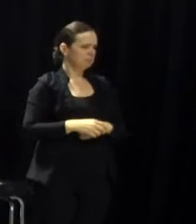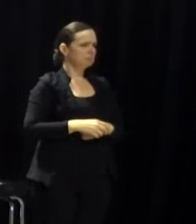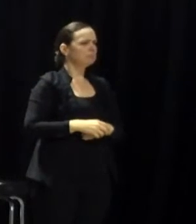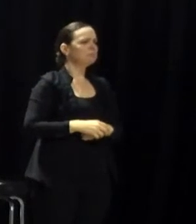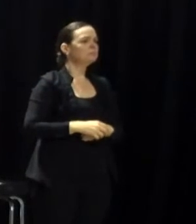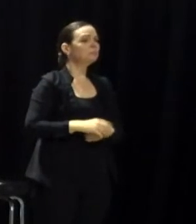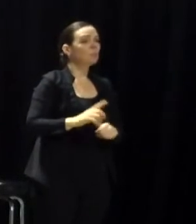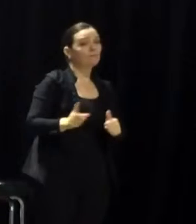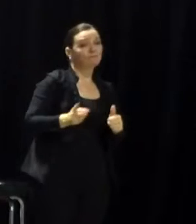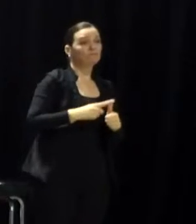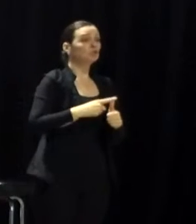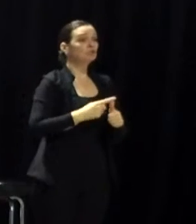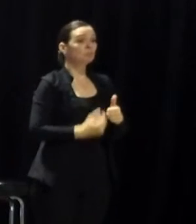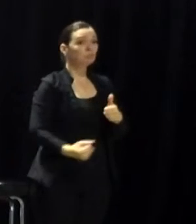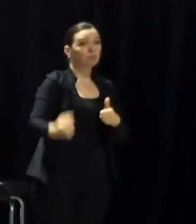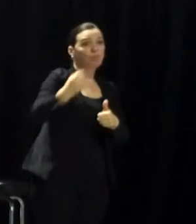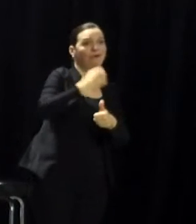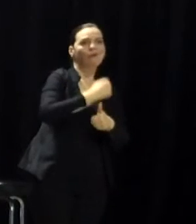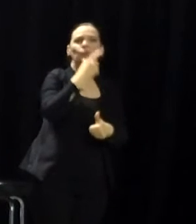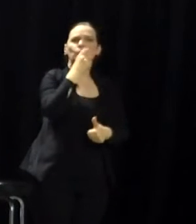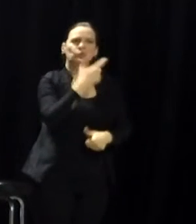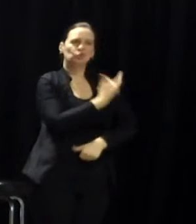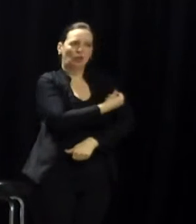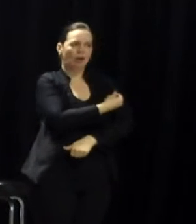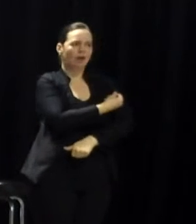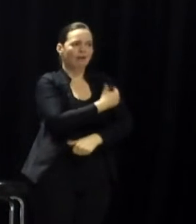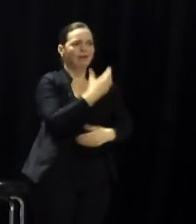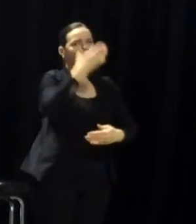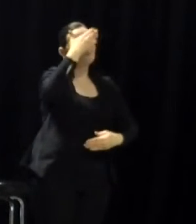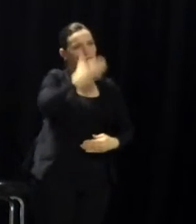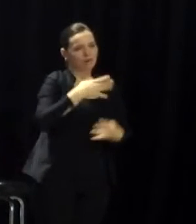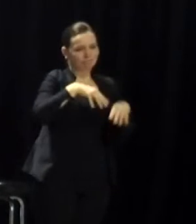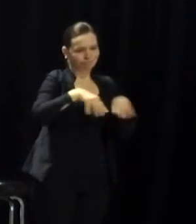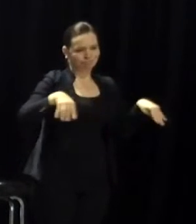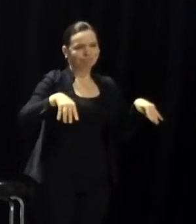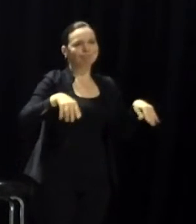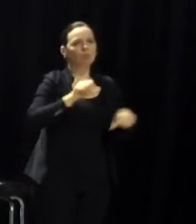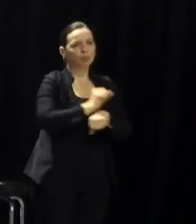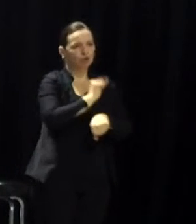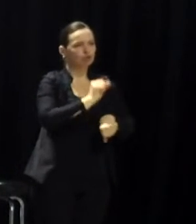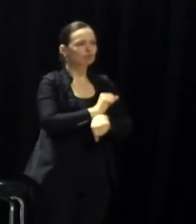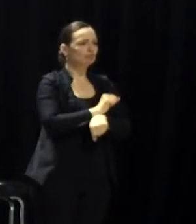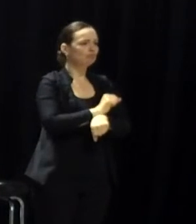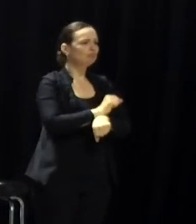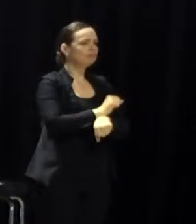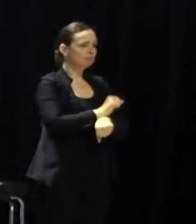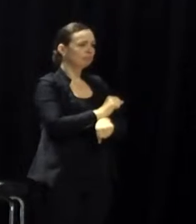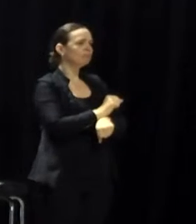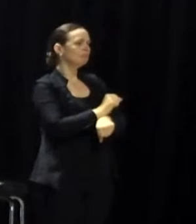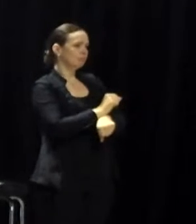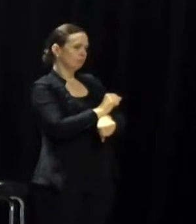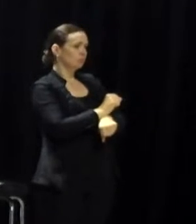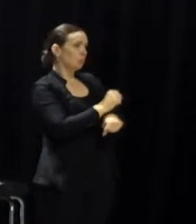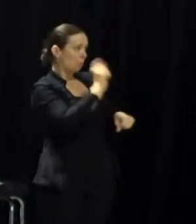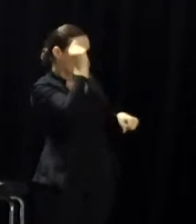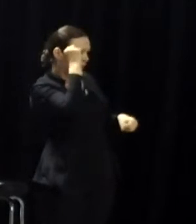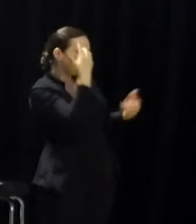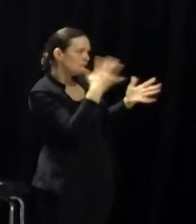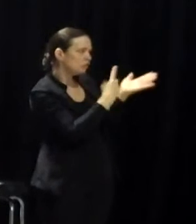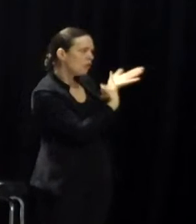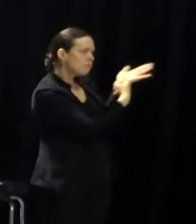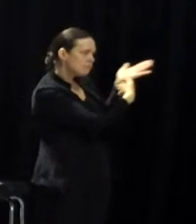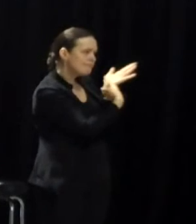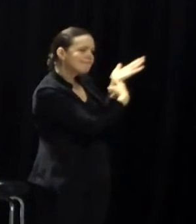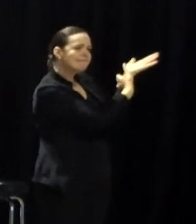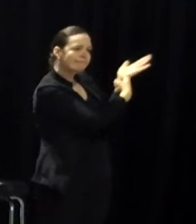move forward. The governor highlighted some different creative approaches to get into underserved communities. I'm sure